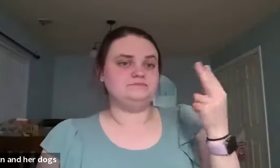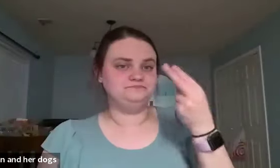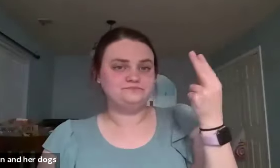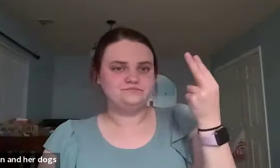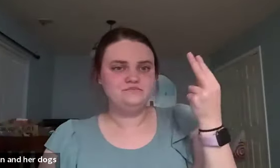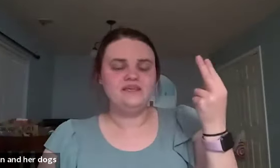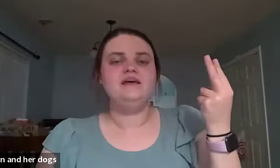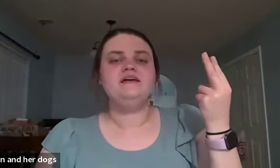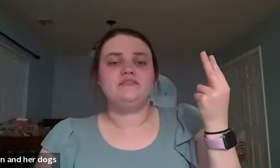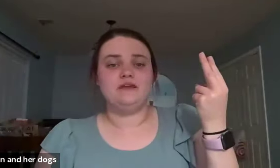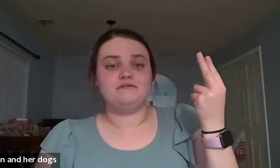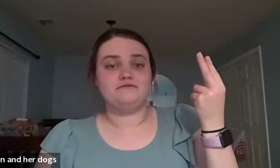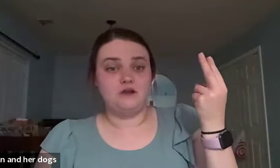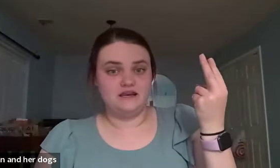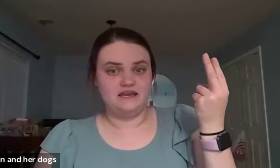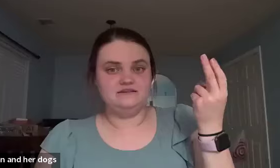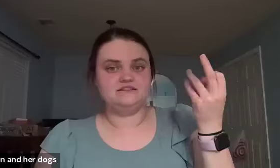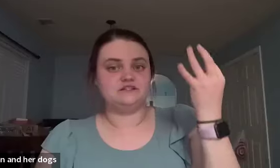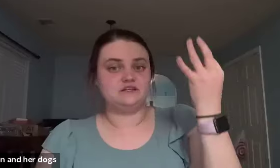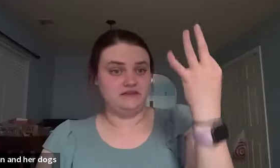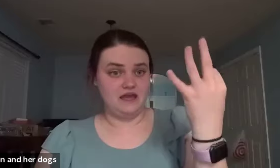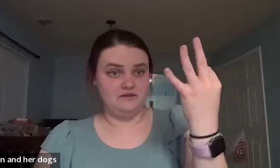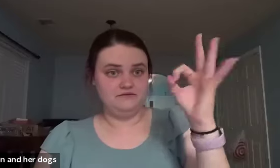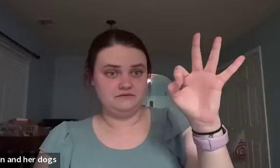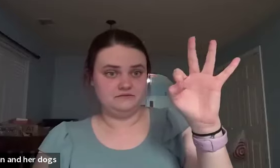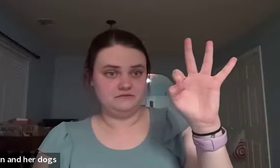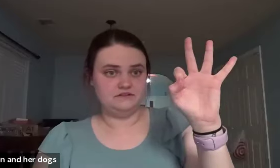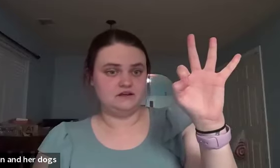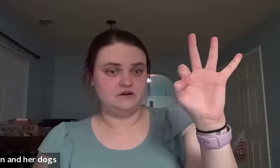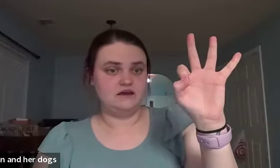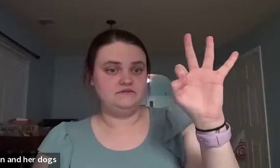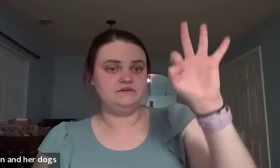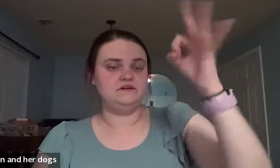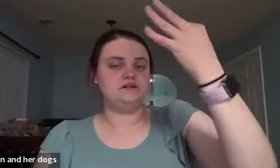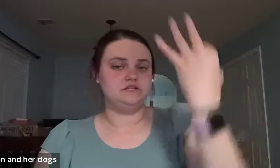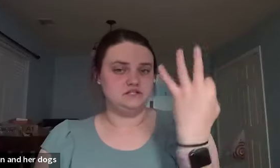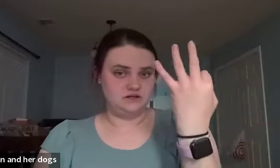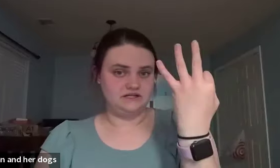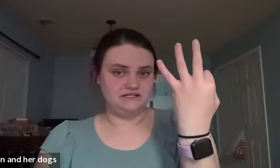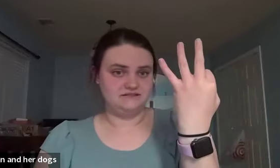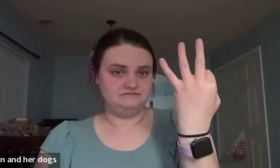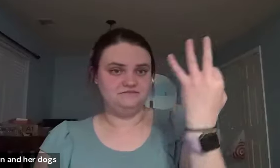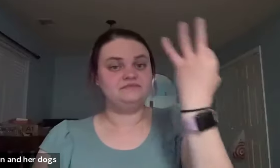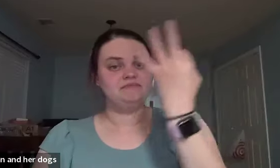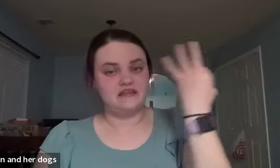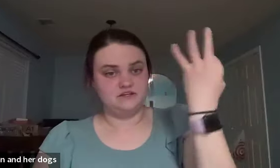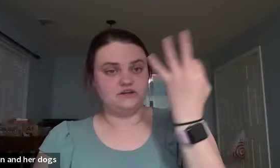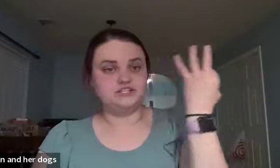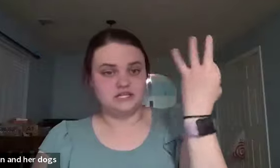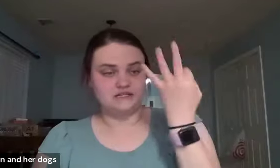here. Then we have Friday, so it's going to be the F. It's like our F. Turn it, and you're going to shake